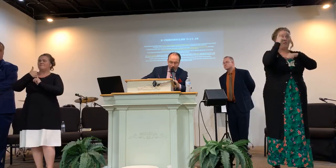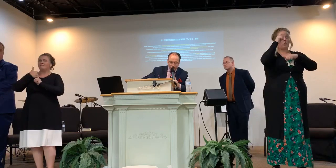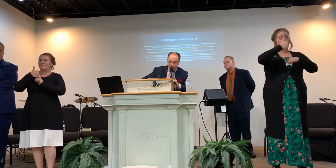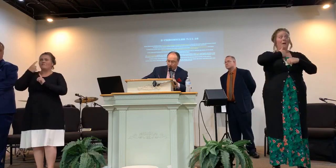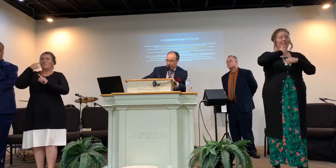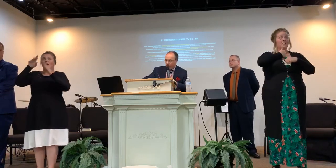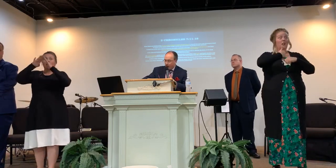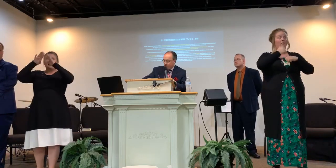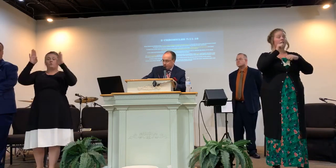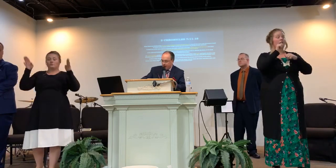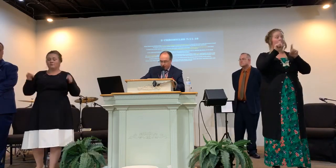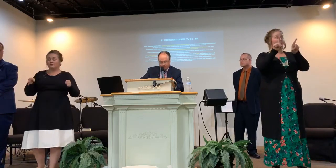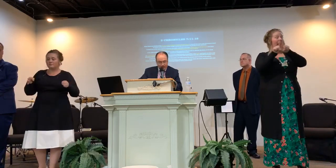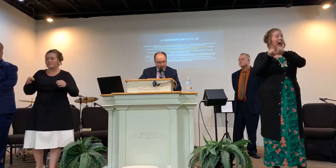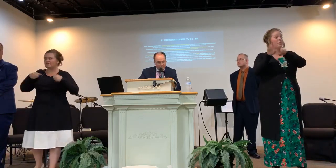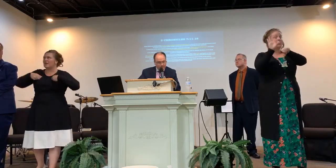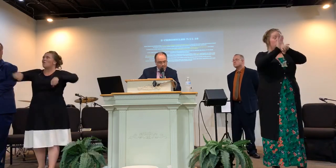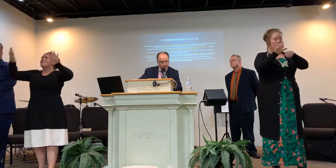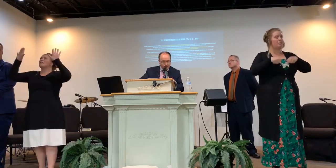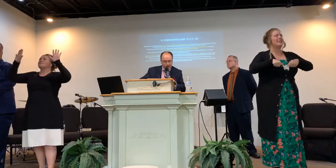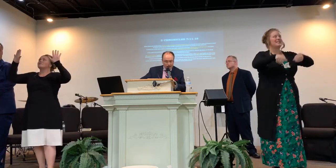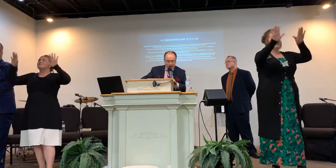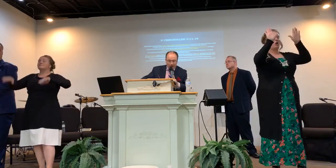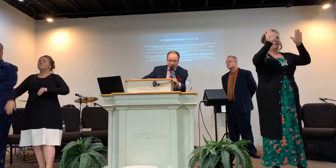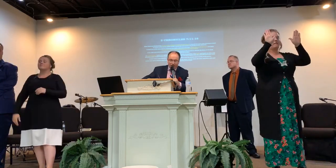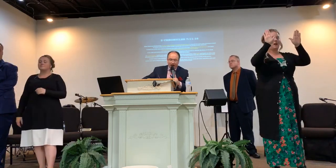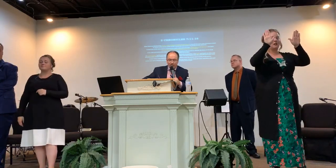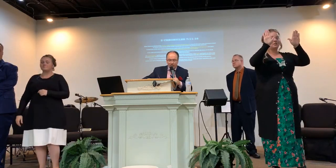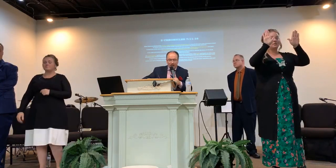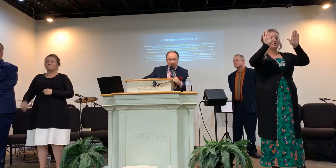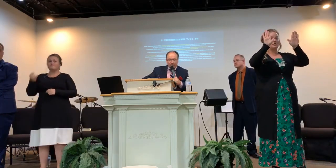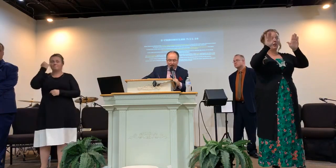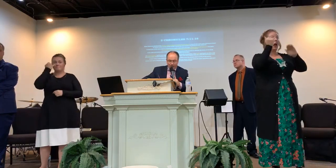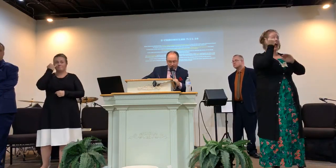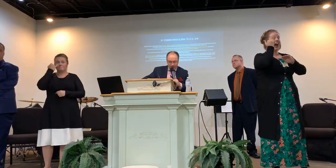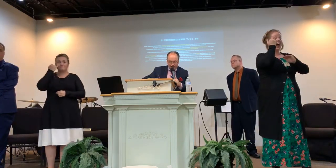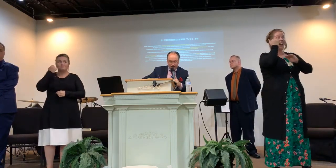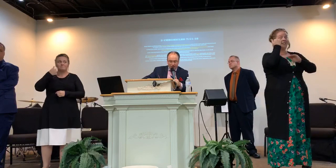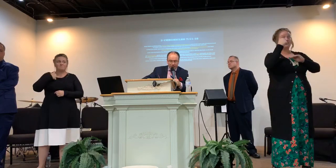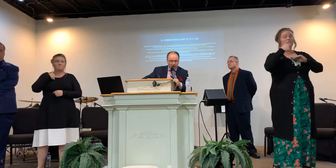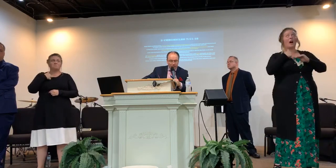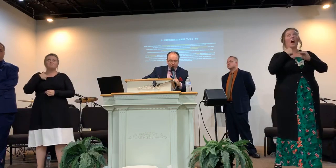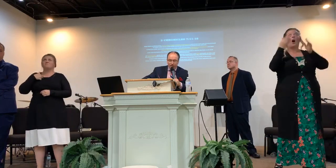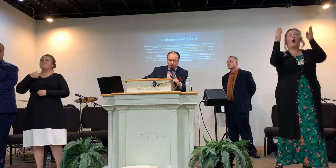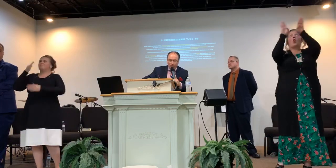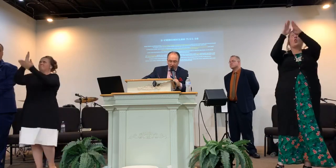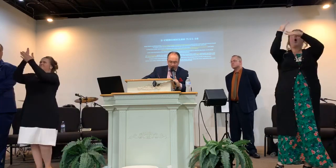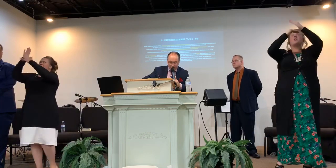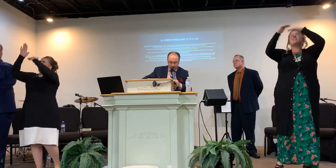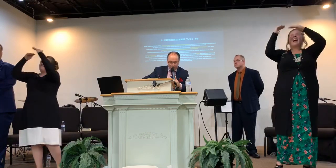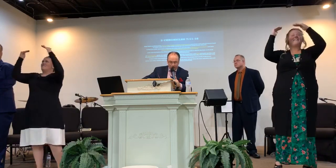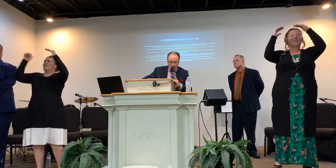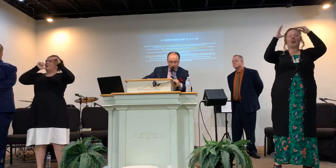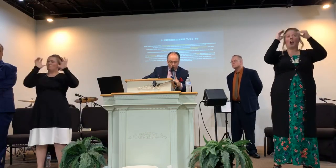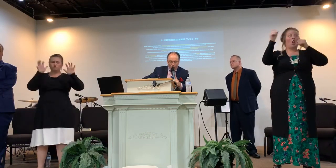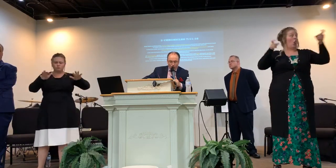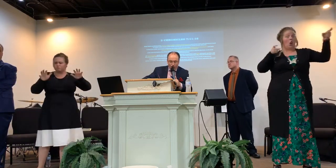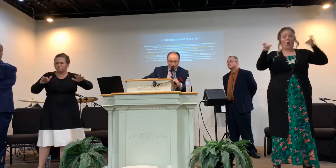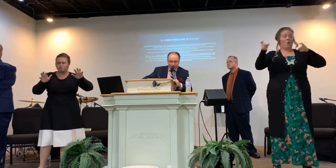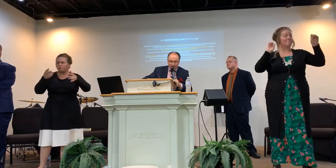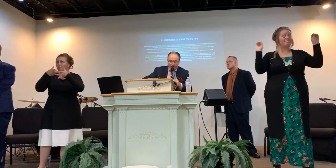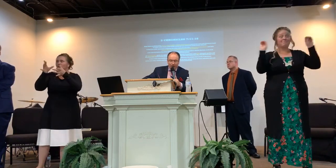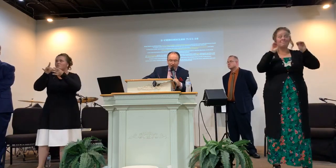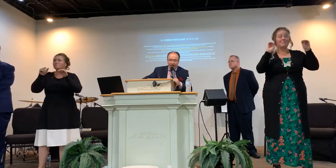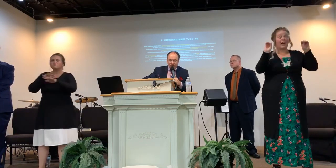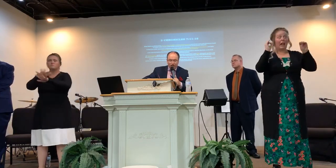an house of sacrifice. If I shut up heaven that there be no rain, or